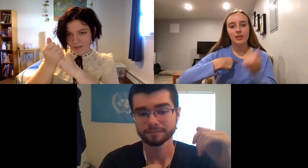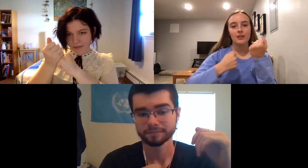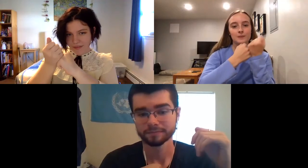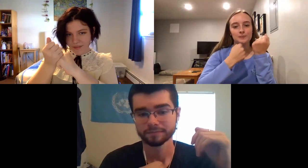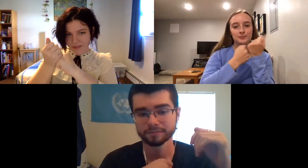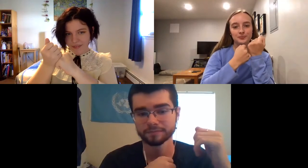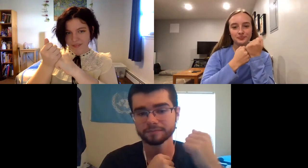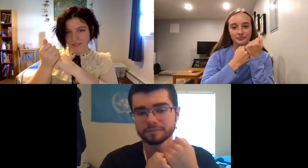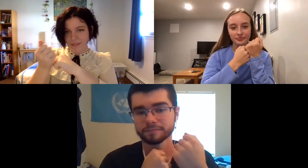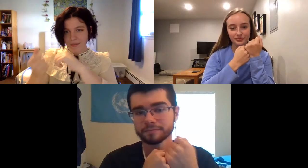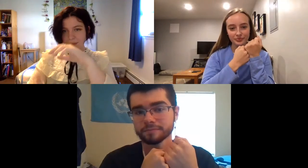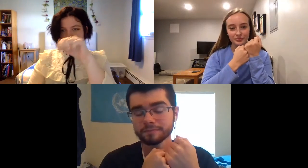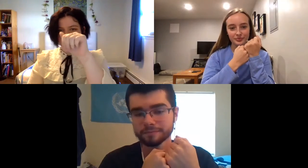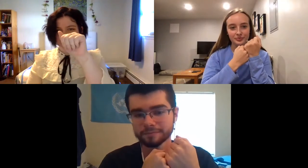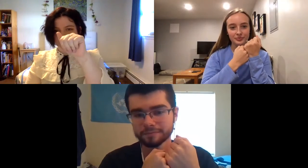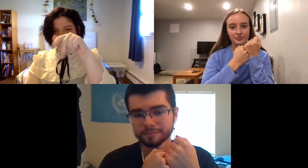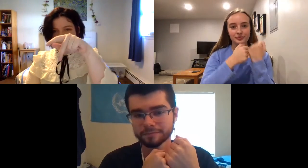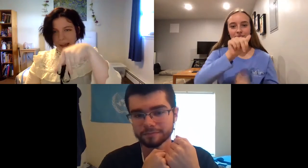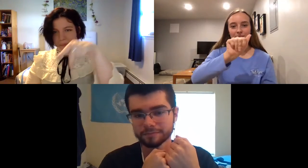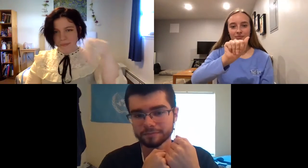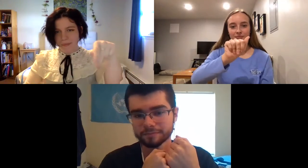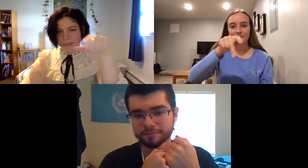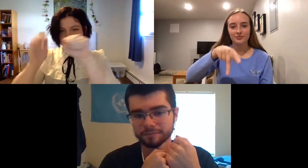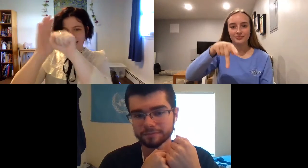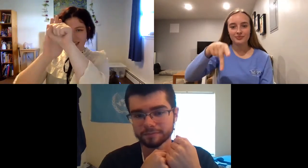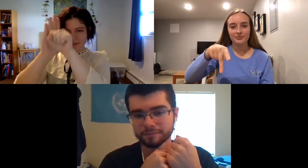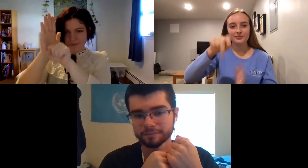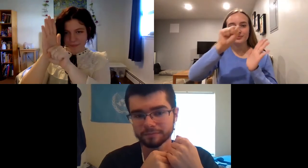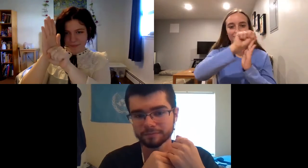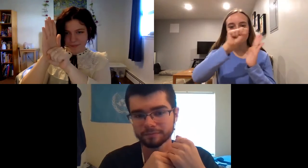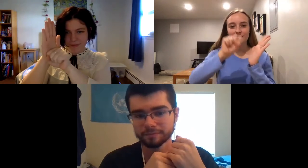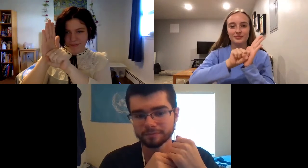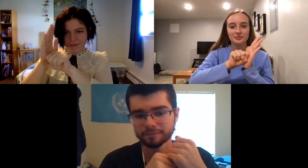App State.